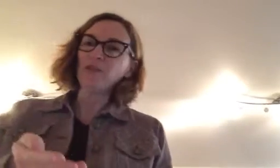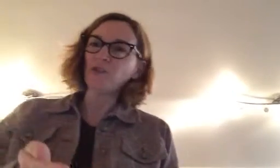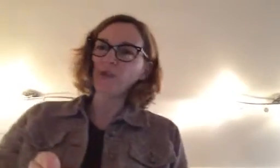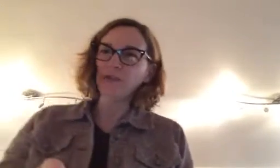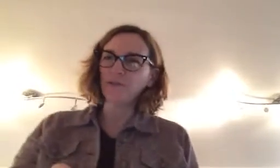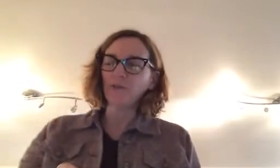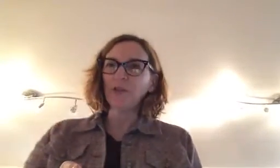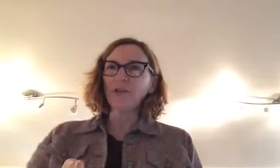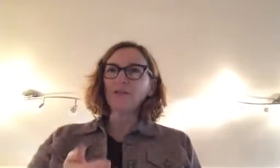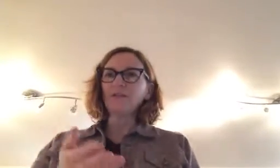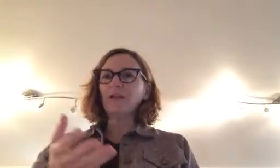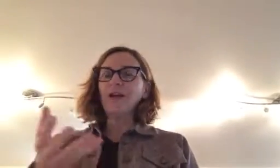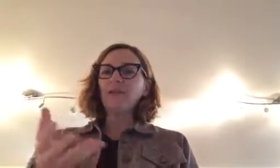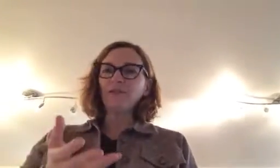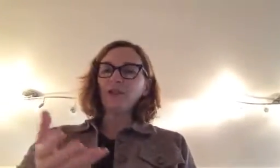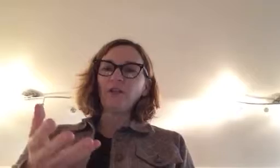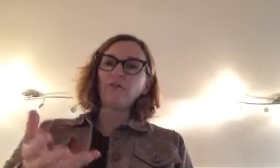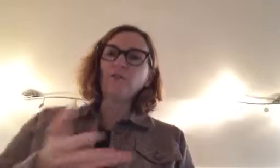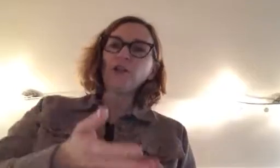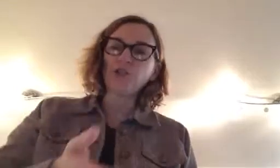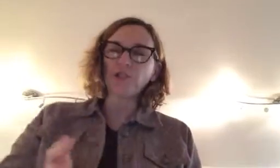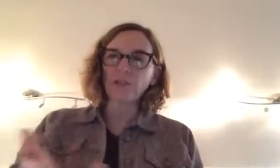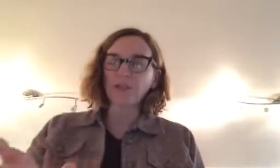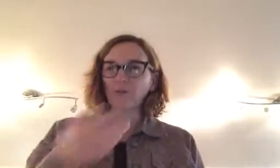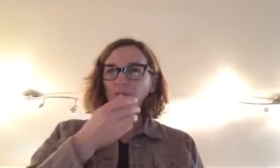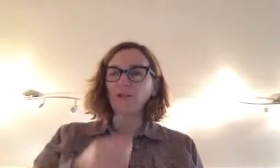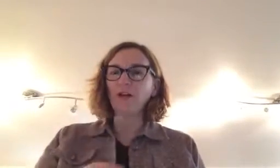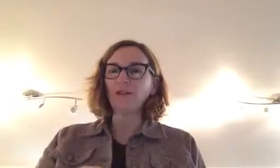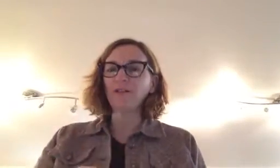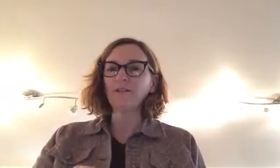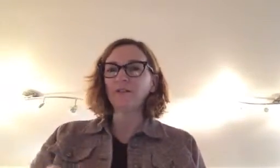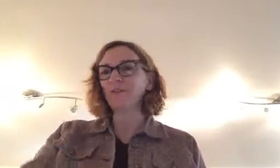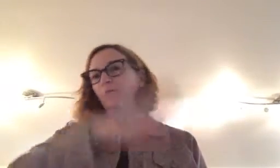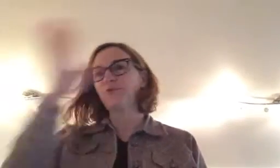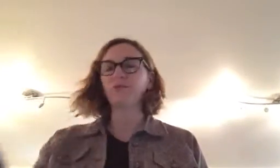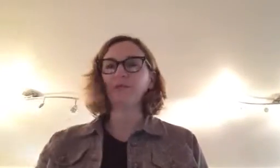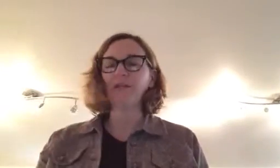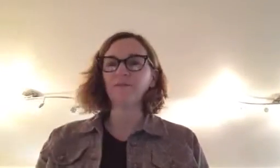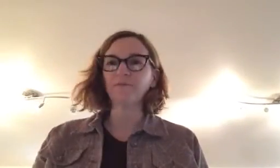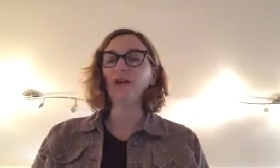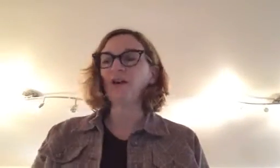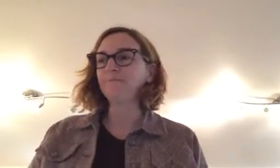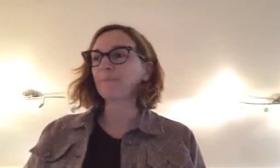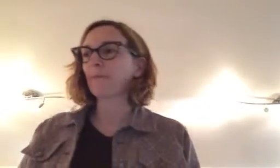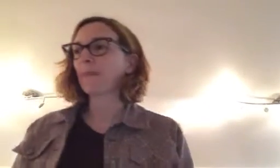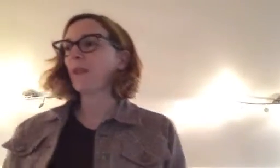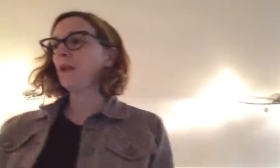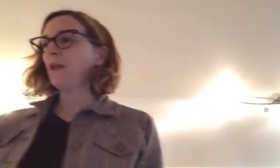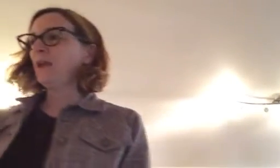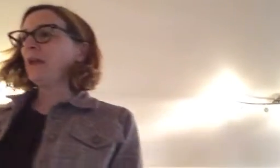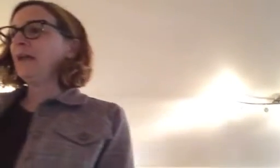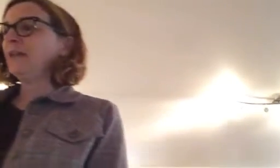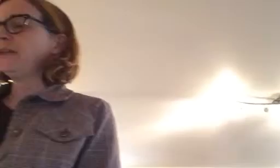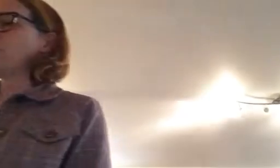2 weeks. So this idea of a French successful invasion of Ireland is, gone. And it's